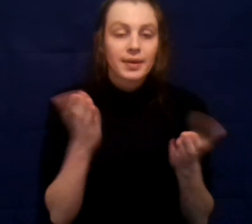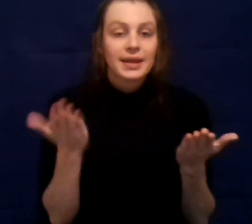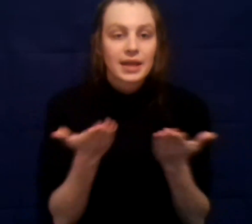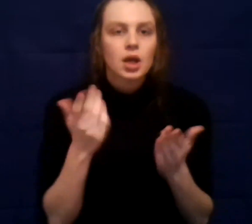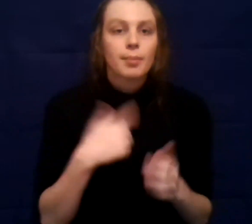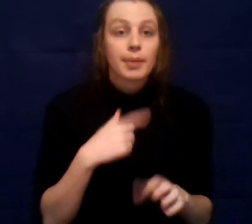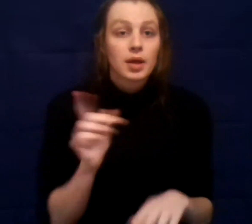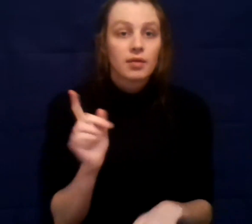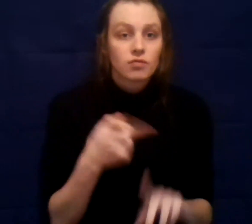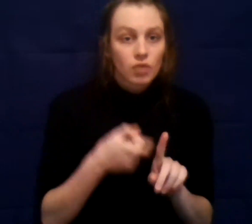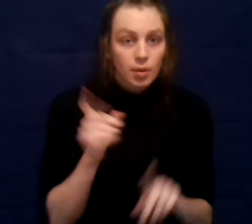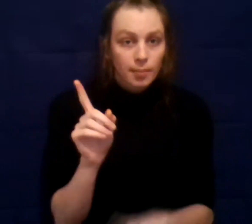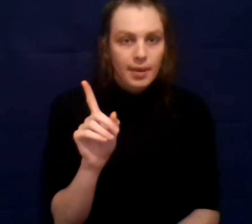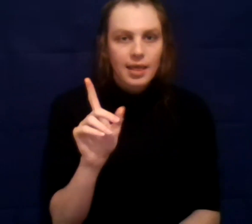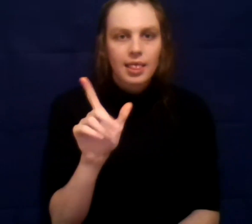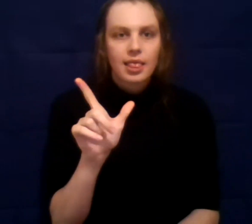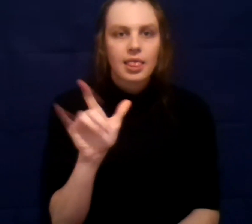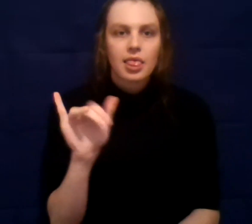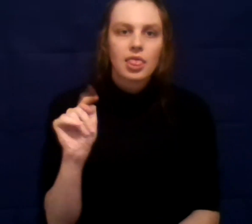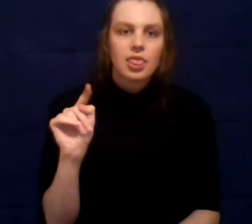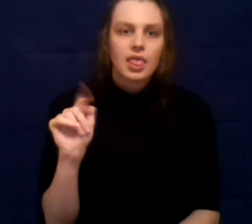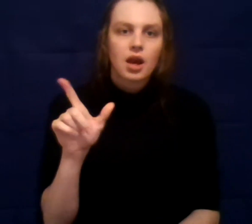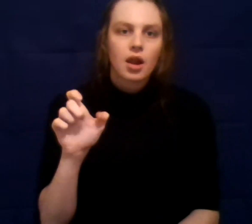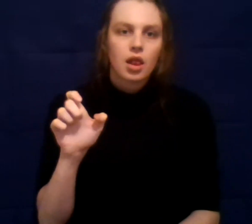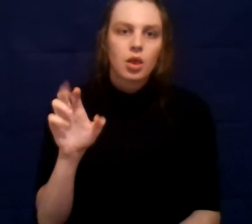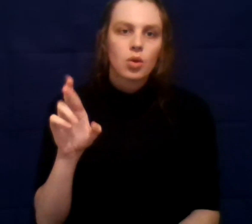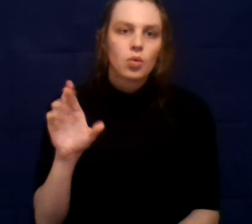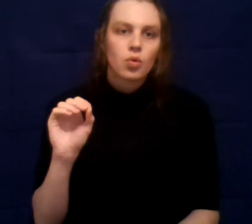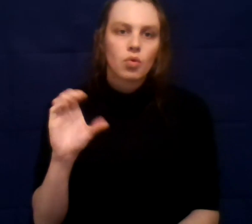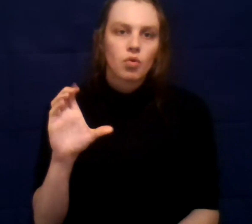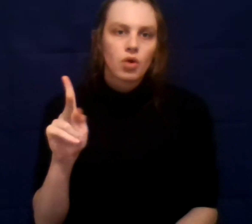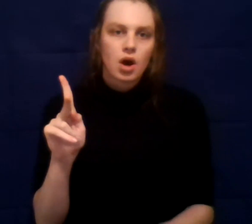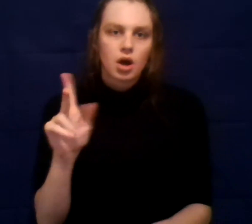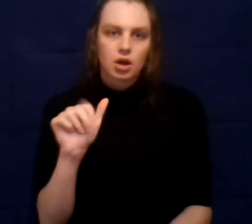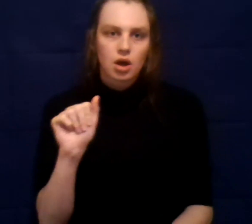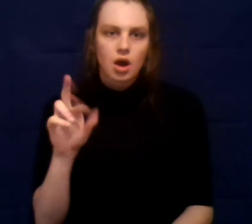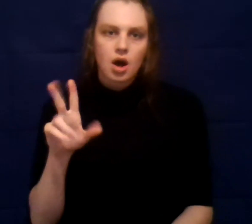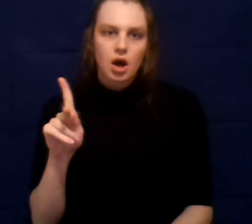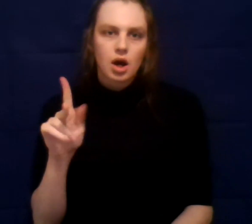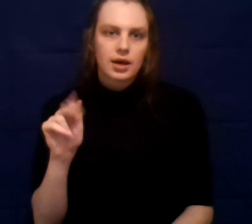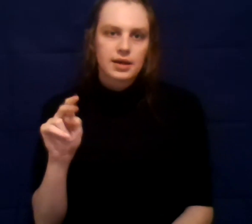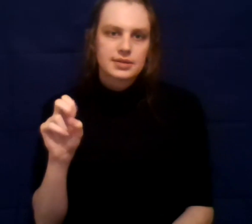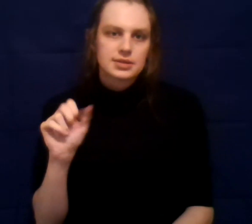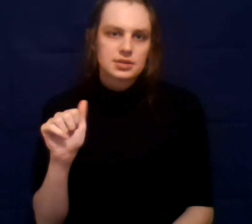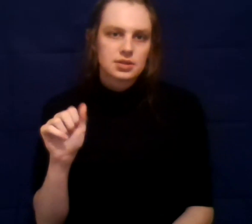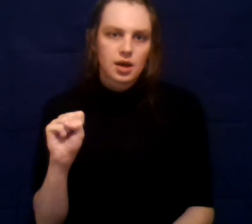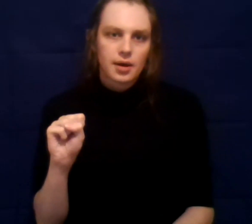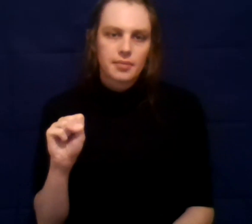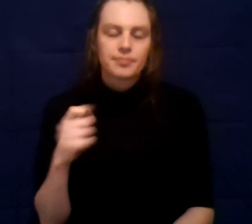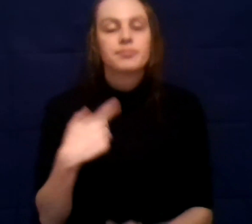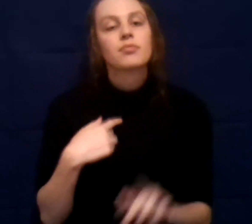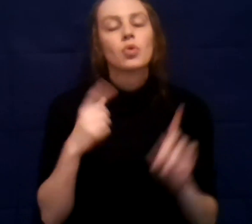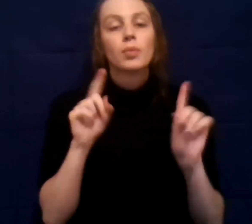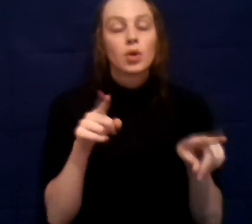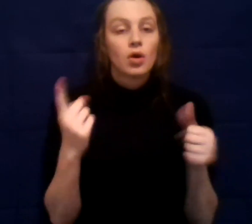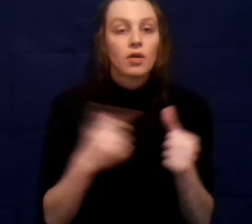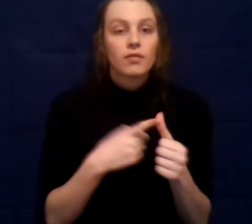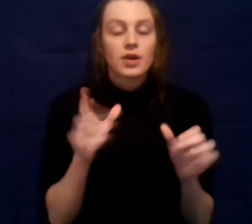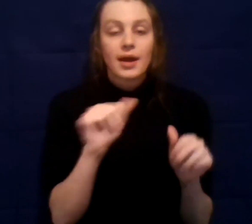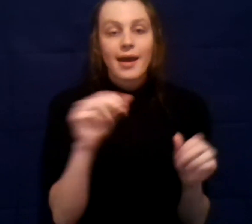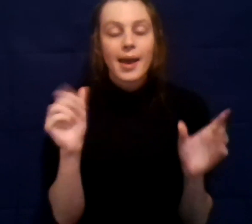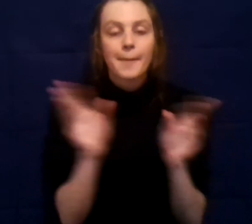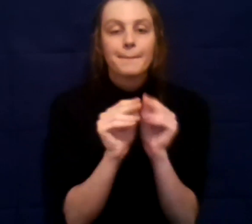Arkansas. So I go to my first AA meeting, and everyone is so happy. And like,